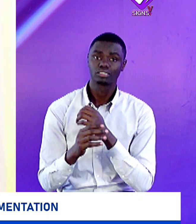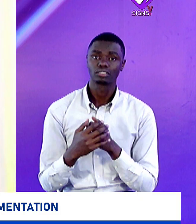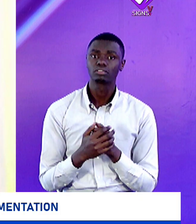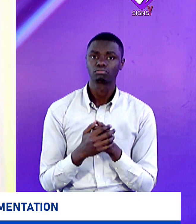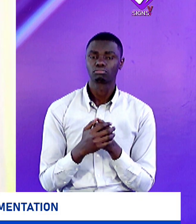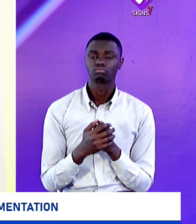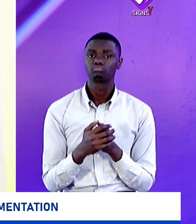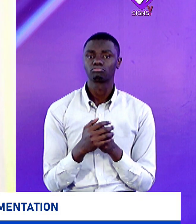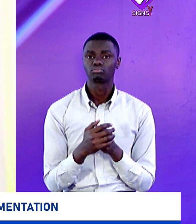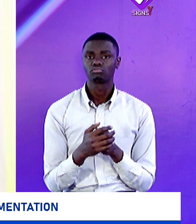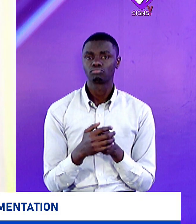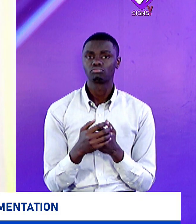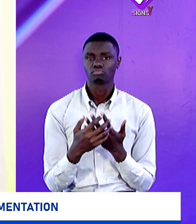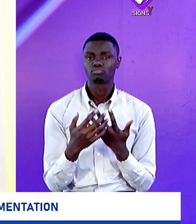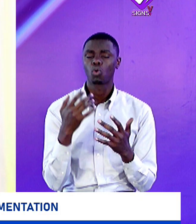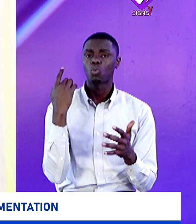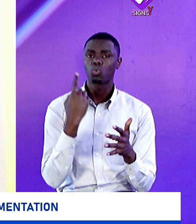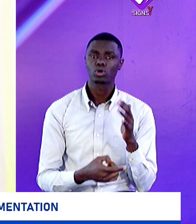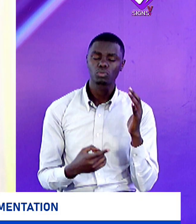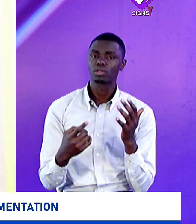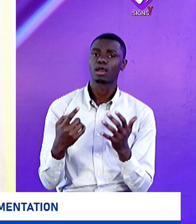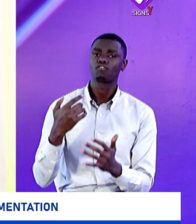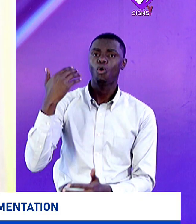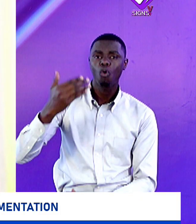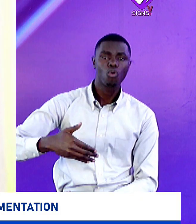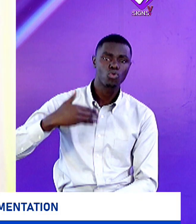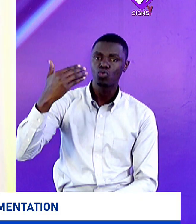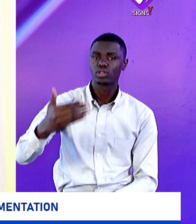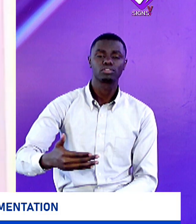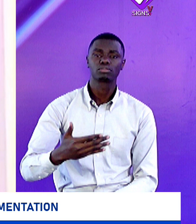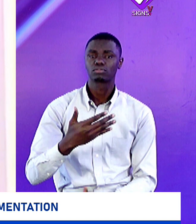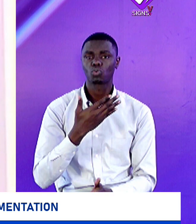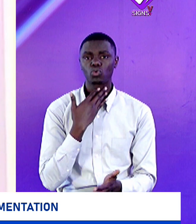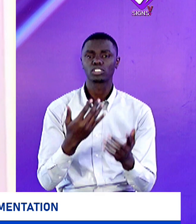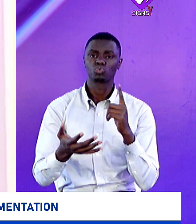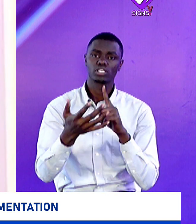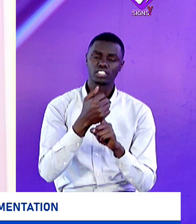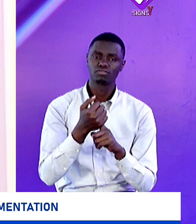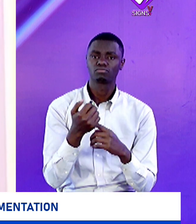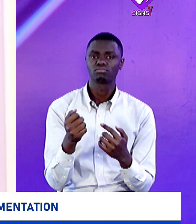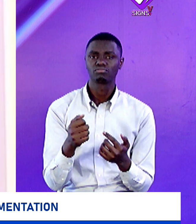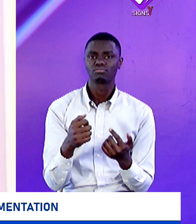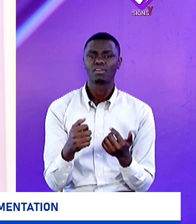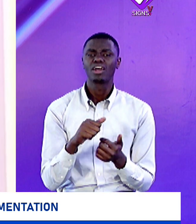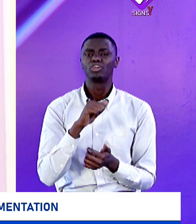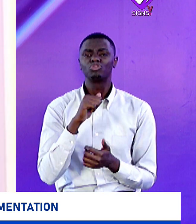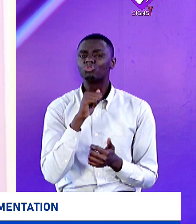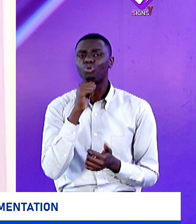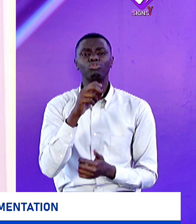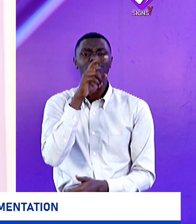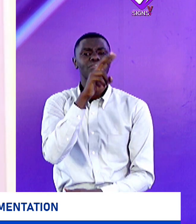what we have always wanted it to be, but it has not been. Let us not